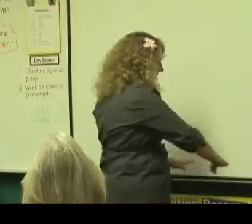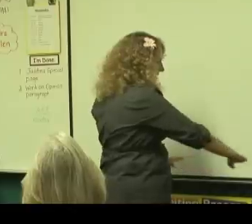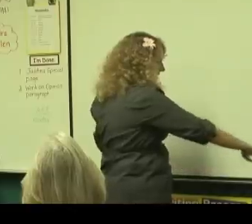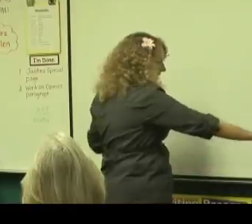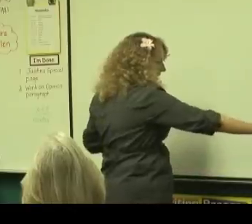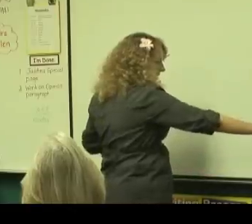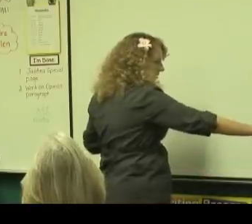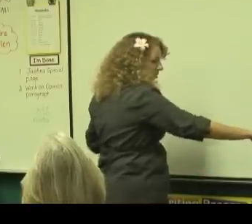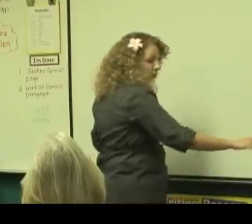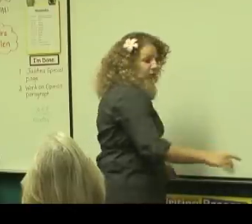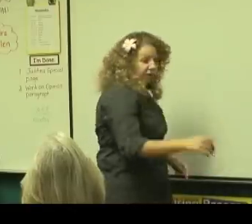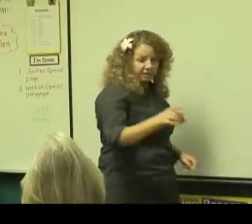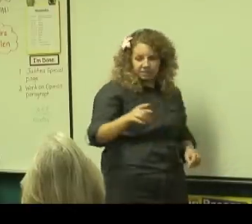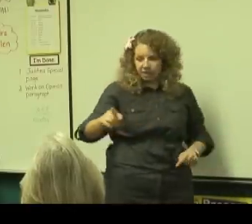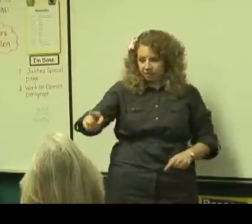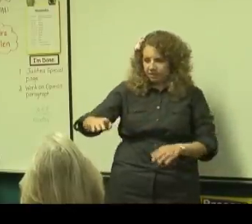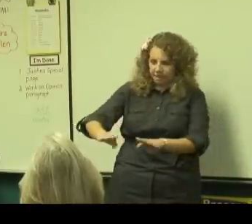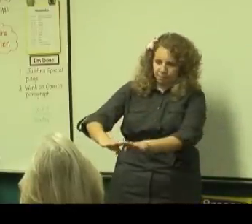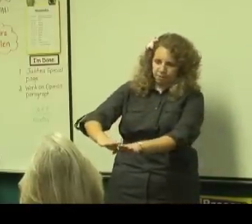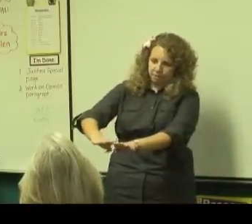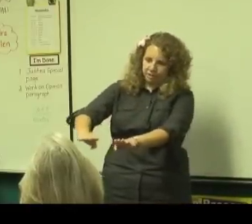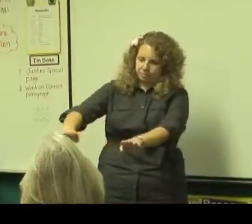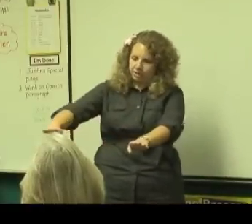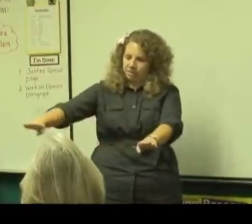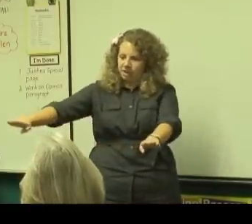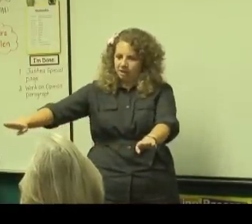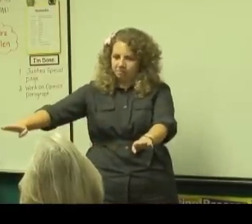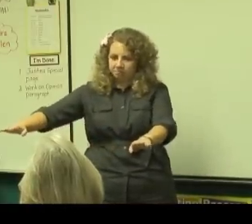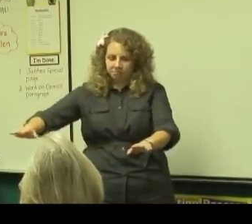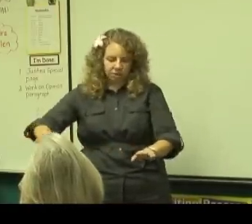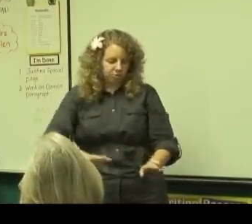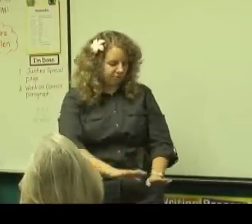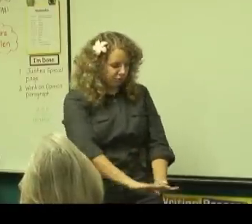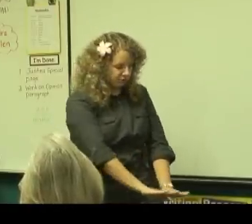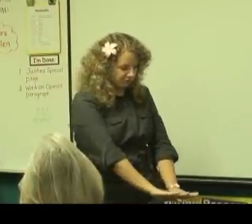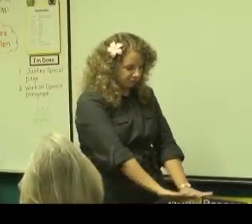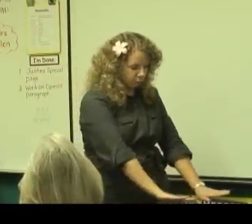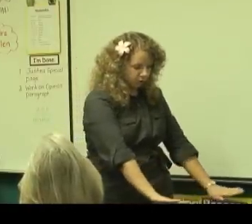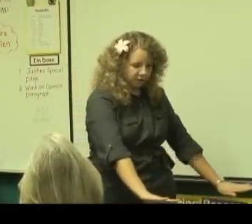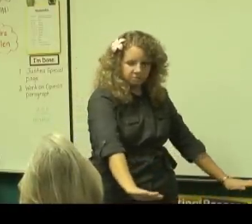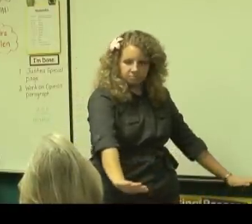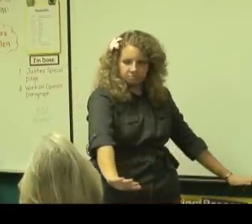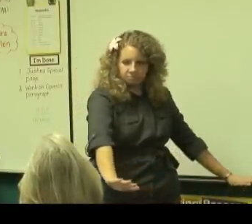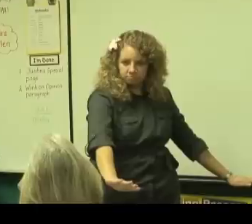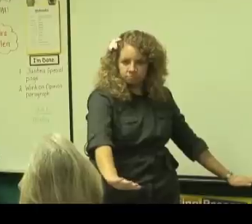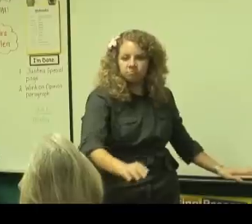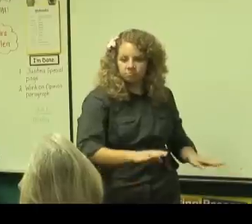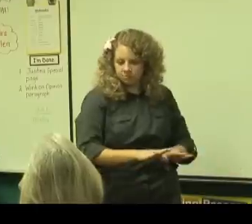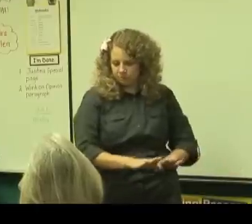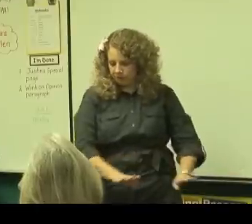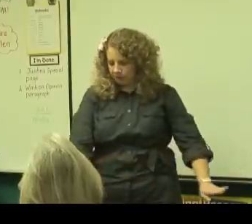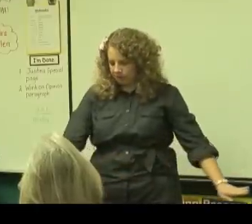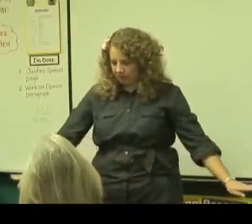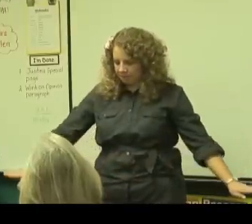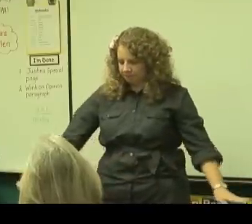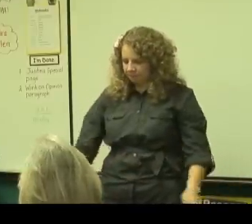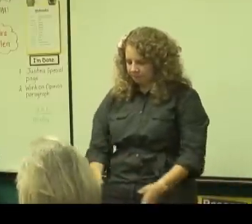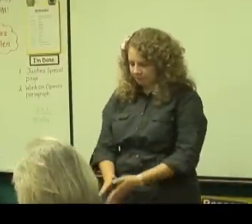right there. Or I could say on the table, like right there. I could refer to the floor. Spread out like that.